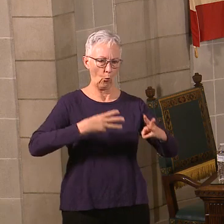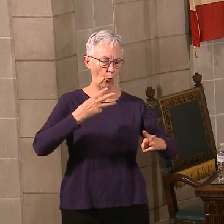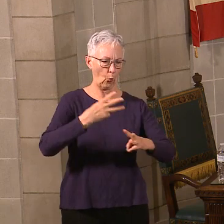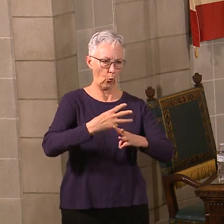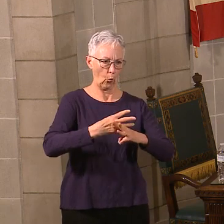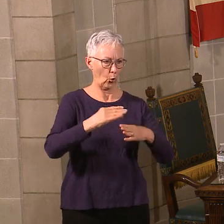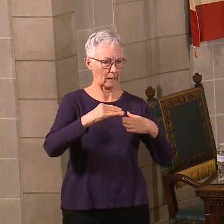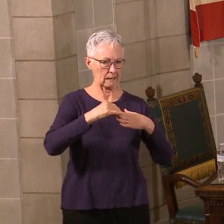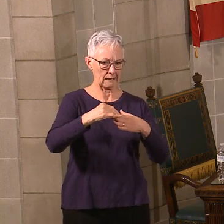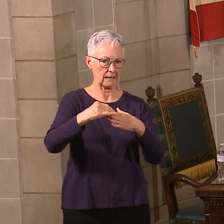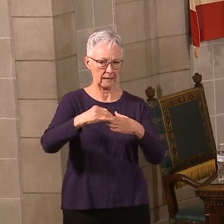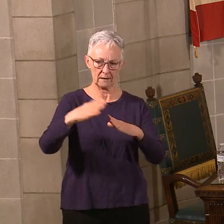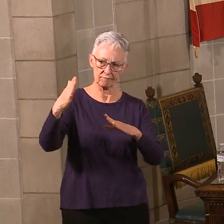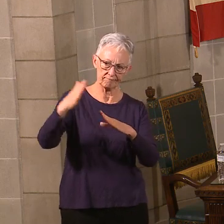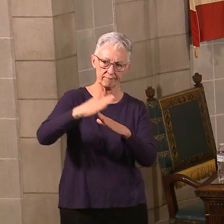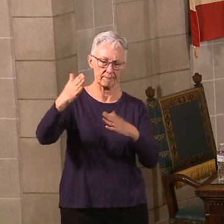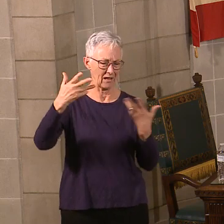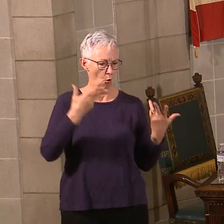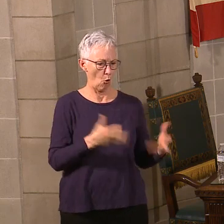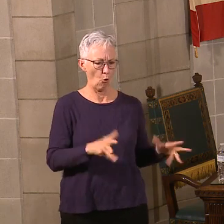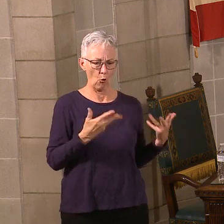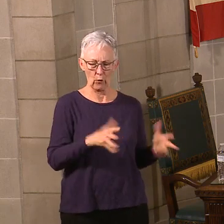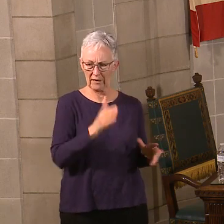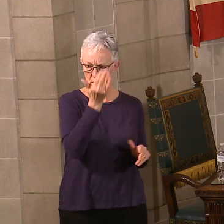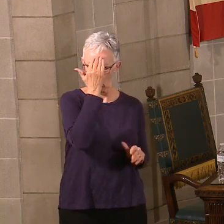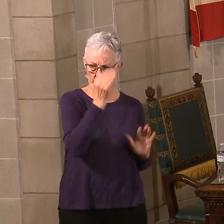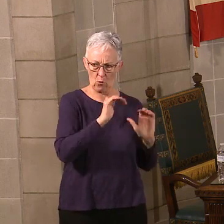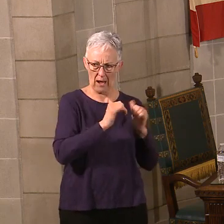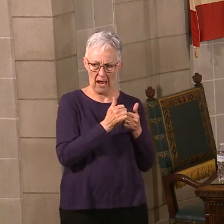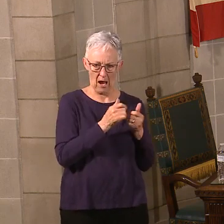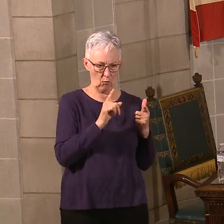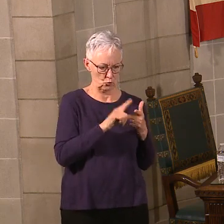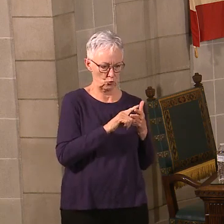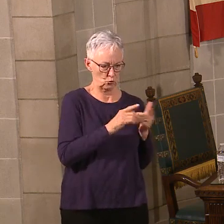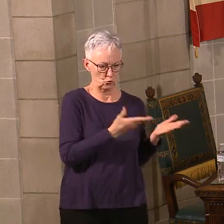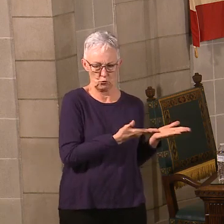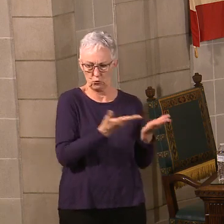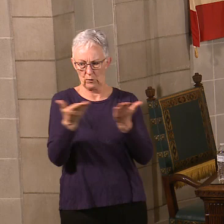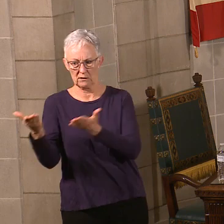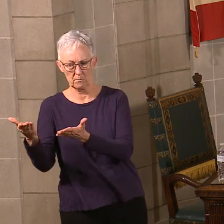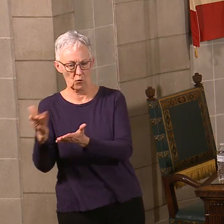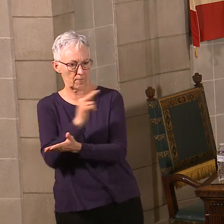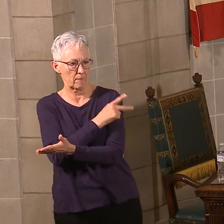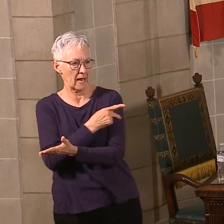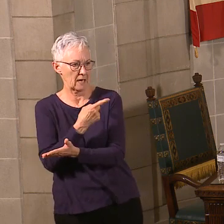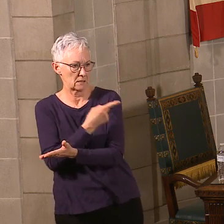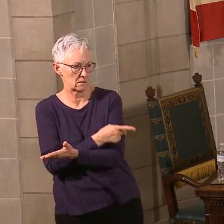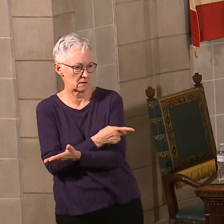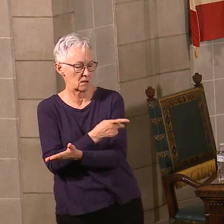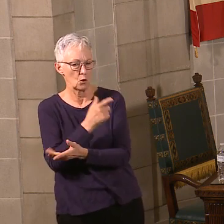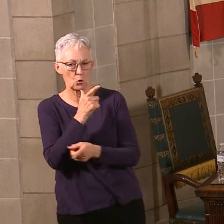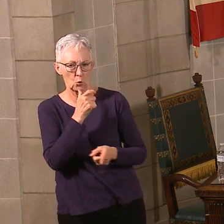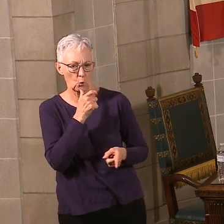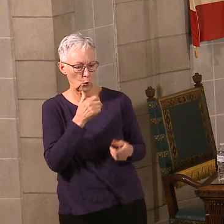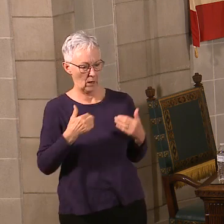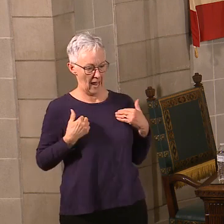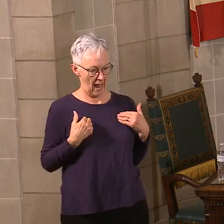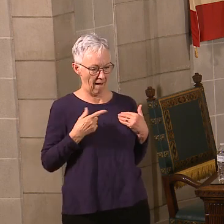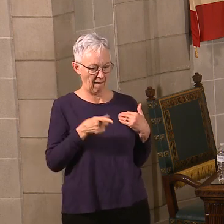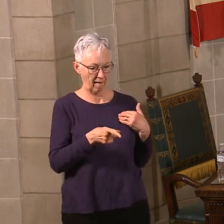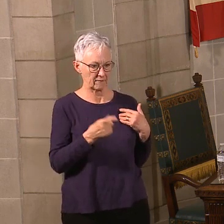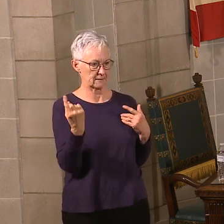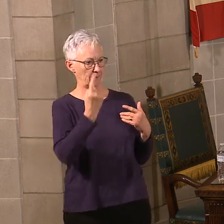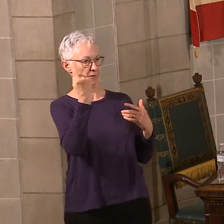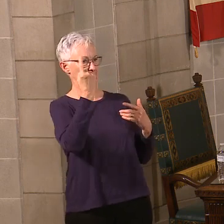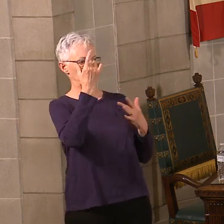personal protective equipment and transporting patients because of their experience that they had with the repatriates early